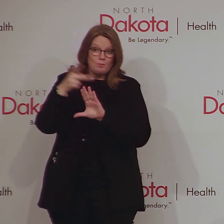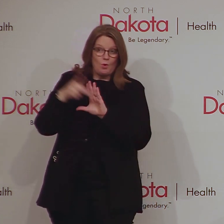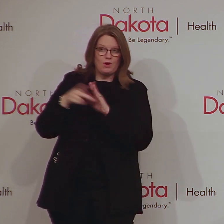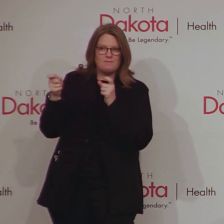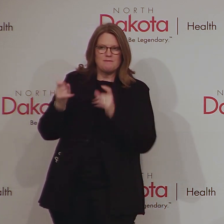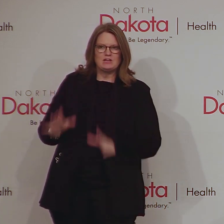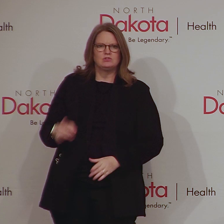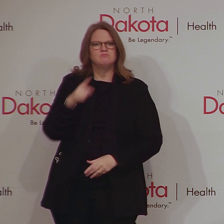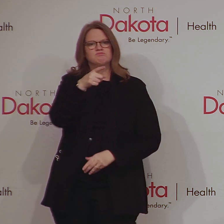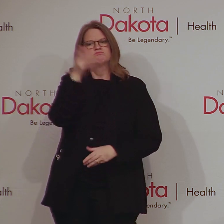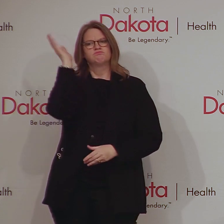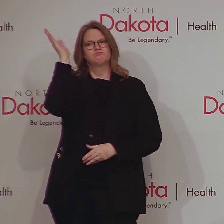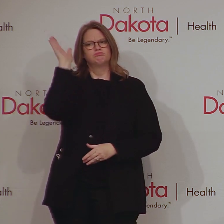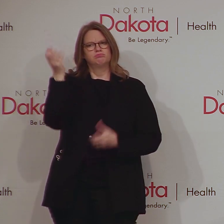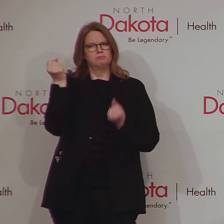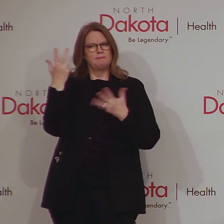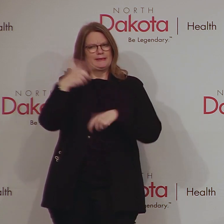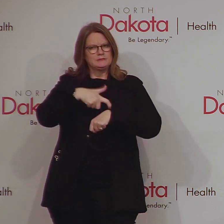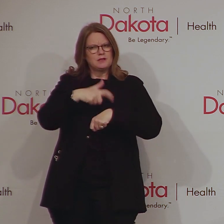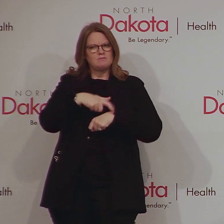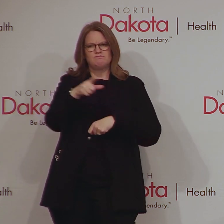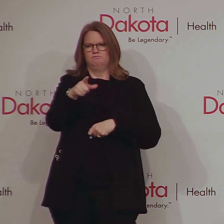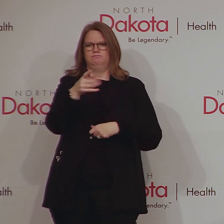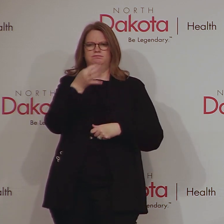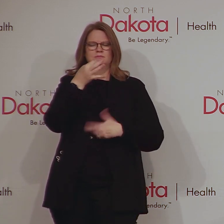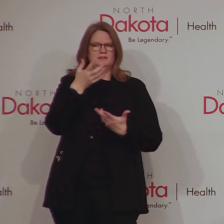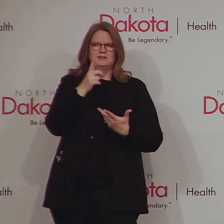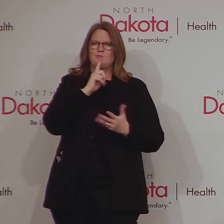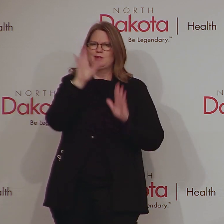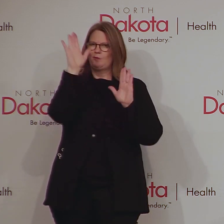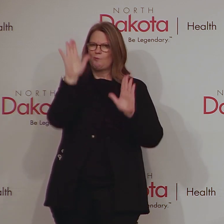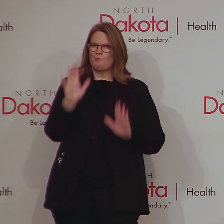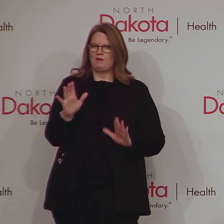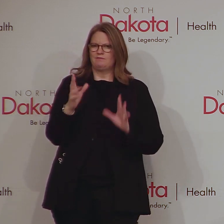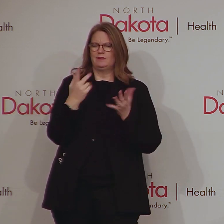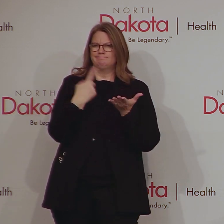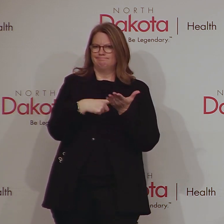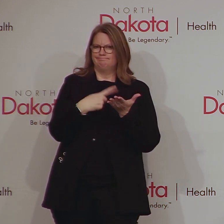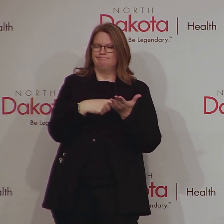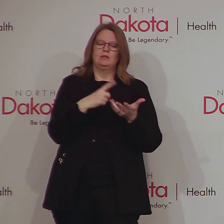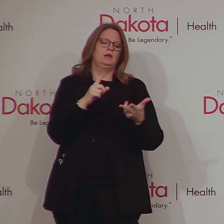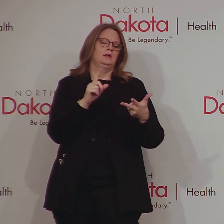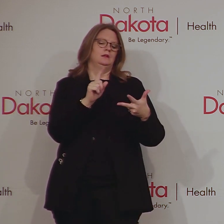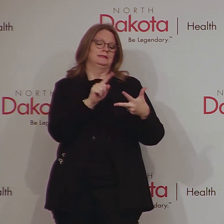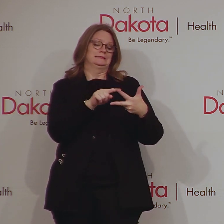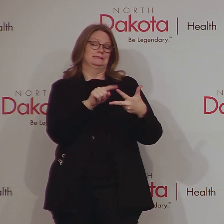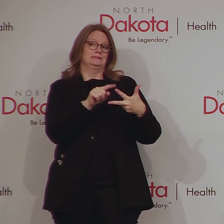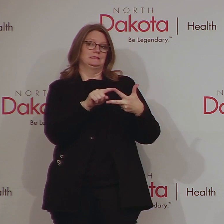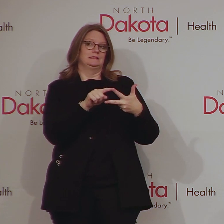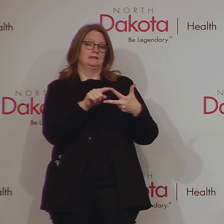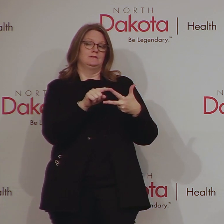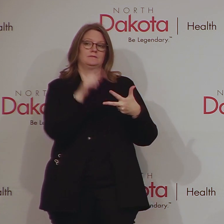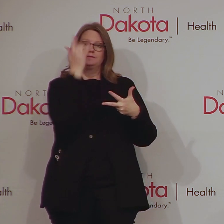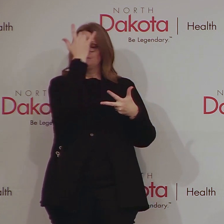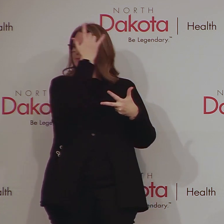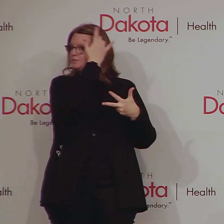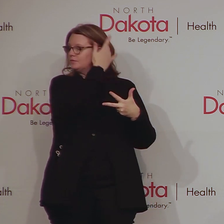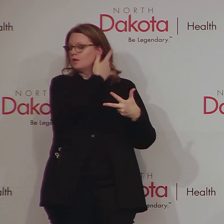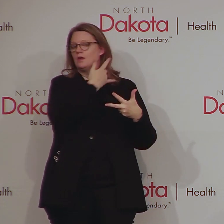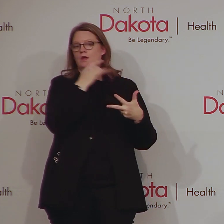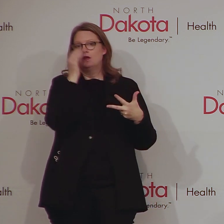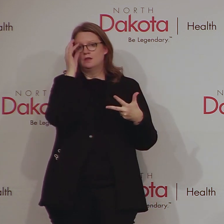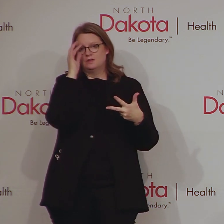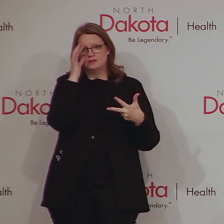spoken from these podiums before and has got a great update for us. Second, leg of that 3-pronged approach